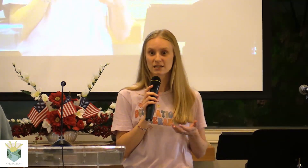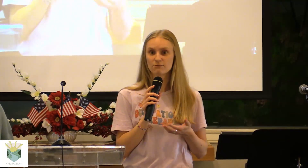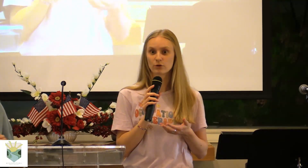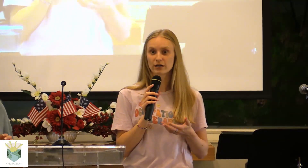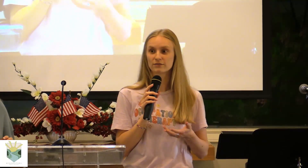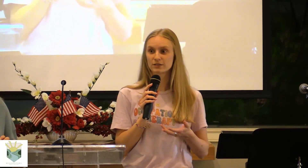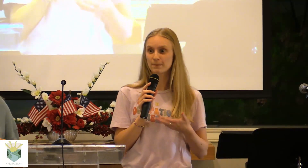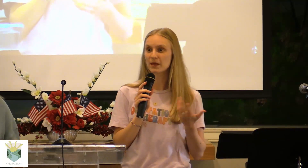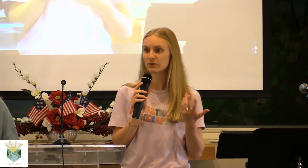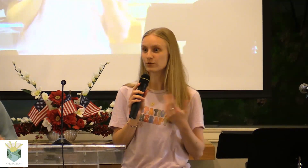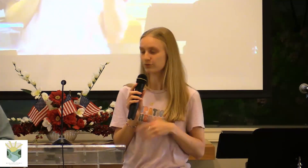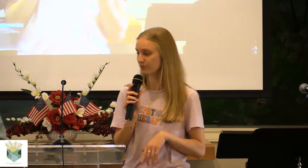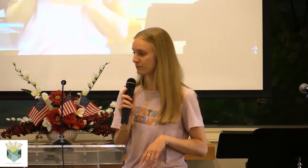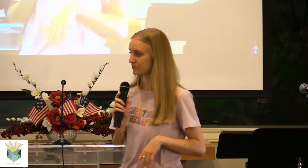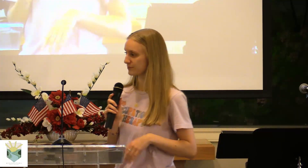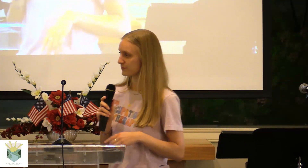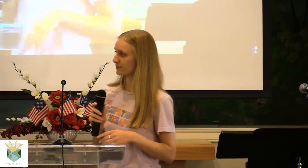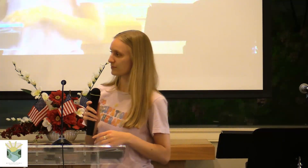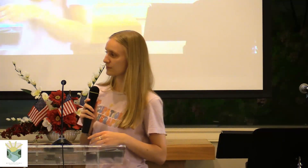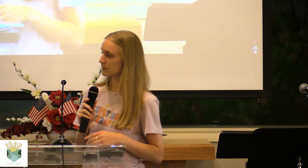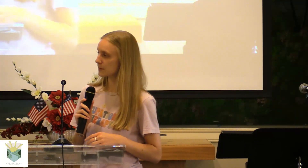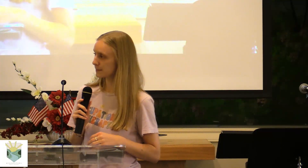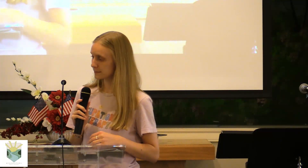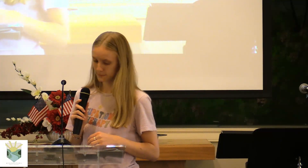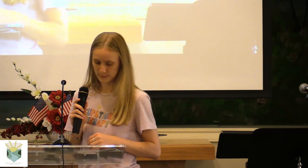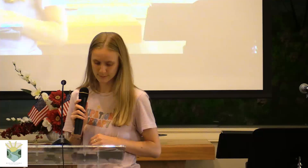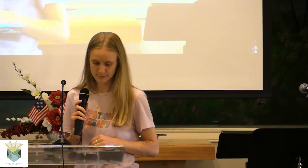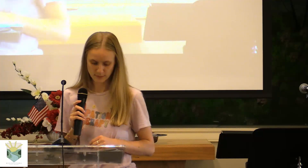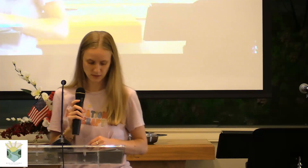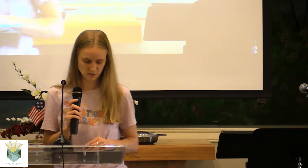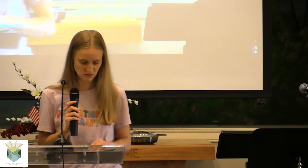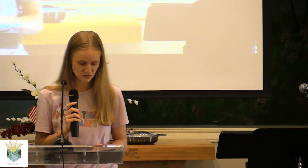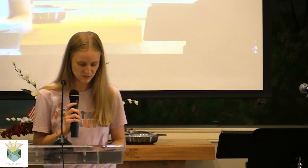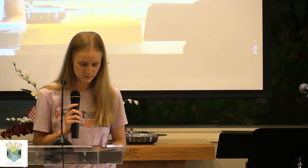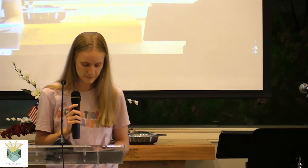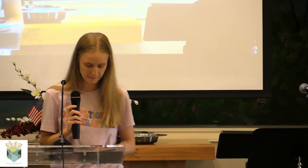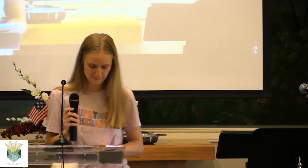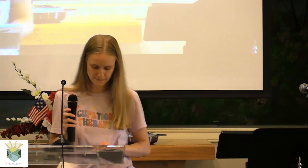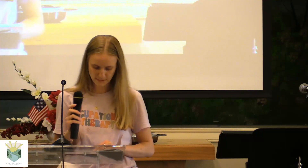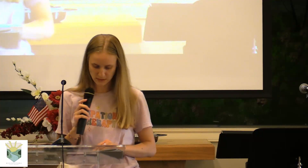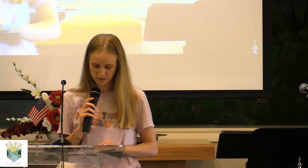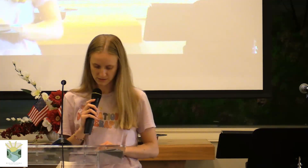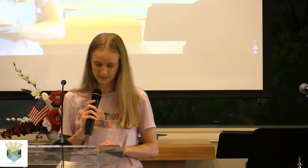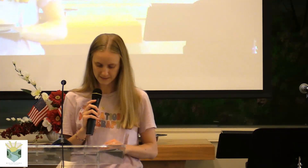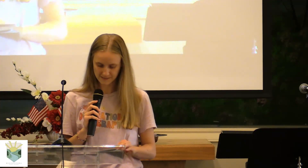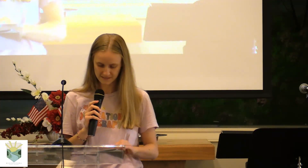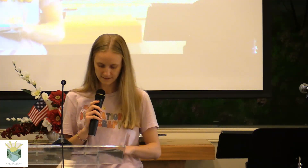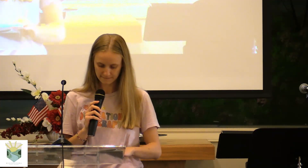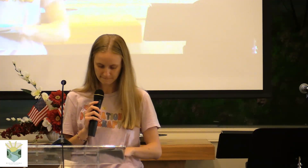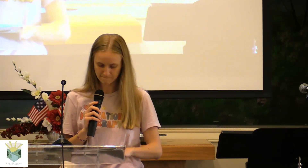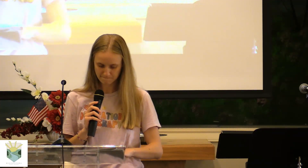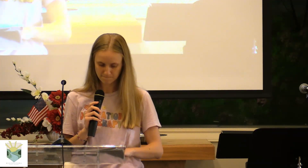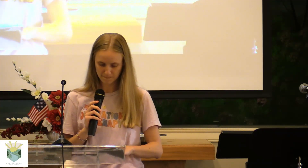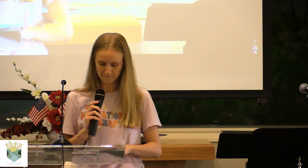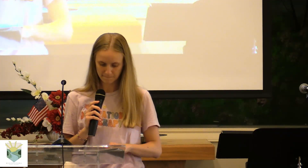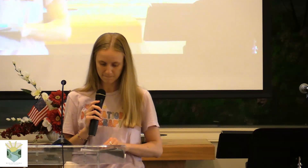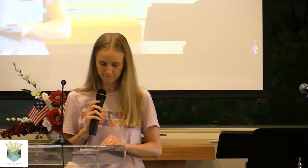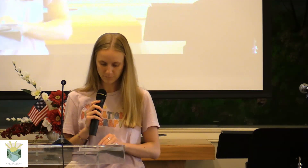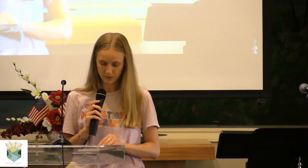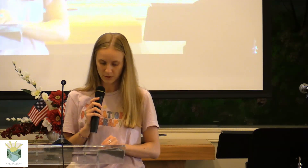And that's If- why I if wanted you- to pick some pages with pictures too, because I know these are in black and white, so it might be a little bit harder to see exactly what